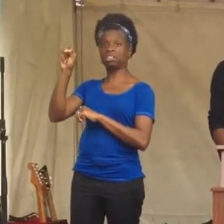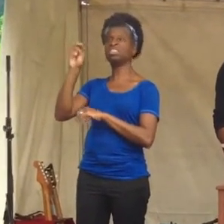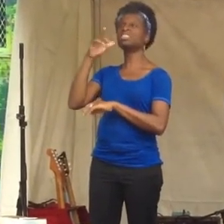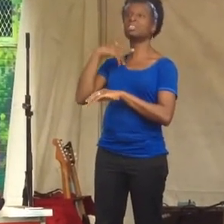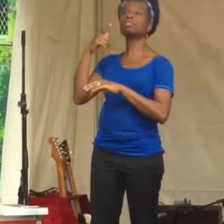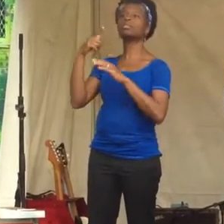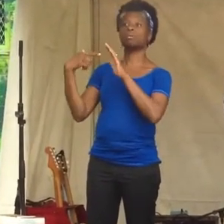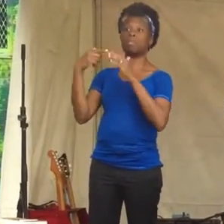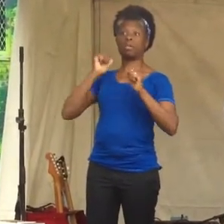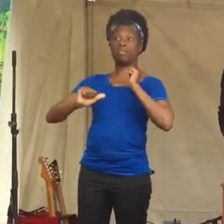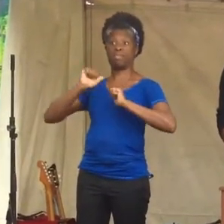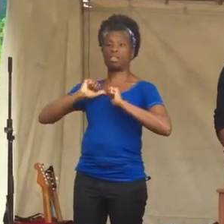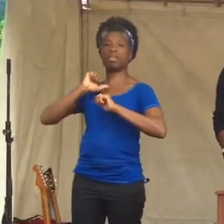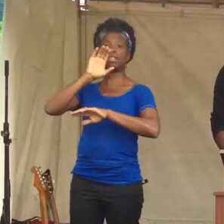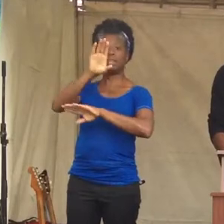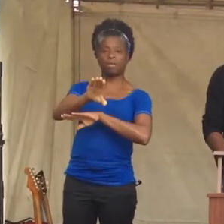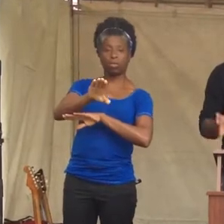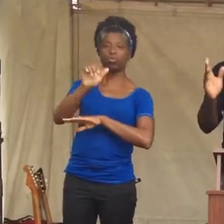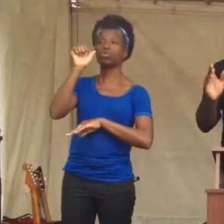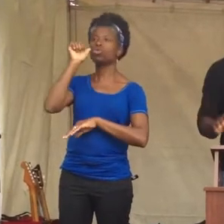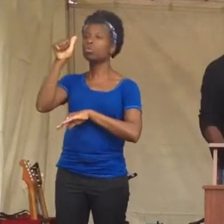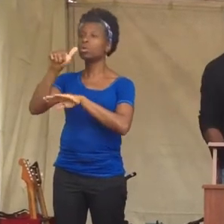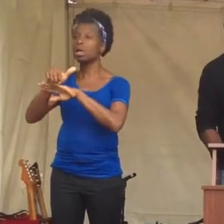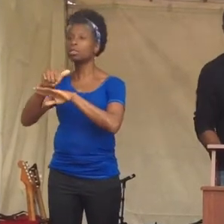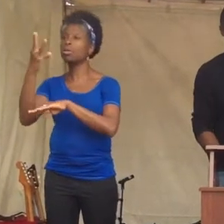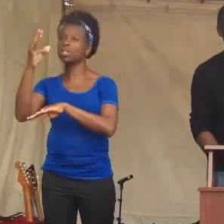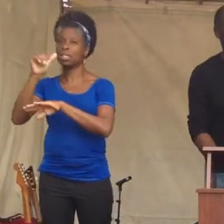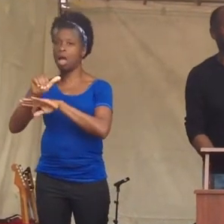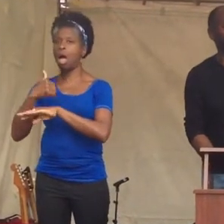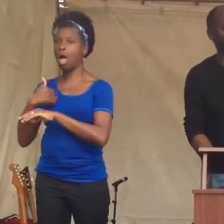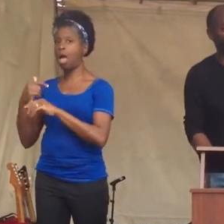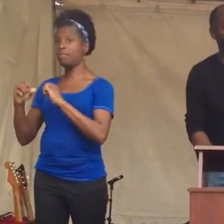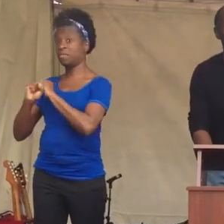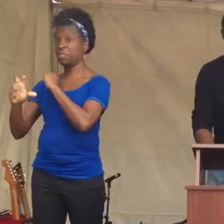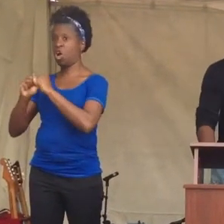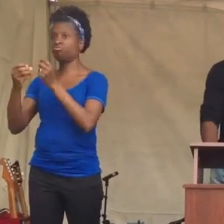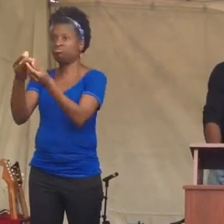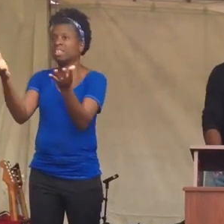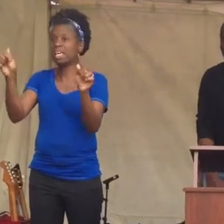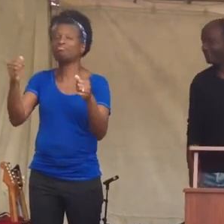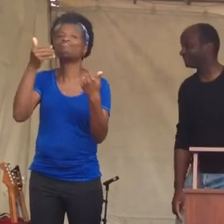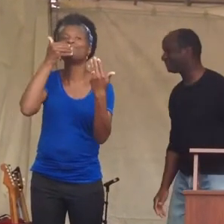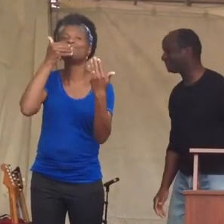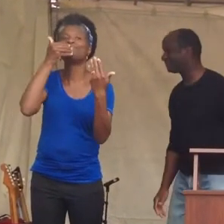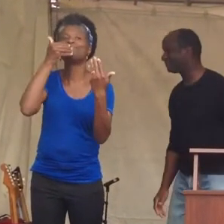evening, and Wednesday evening. I've got flyers to give out if you want some. Thank you very much.